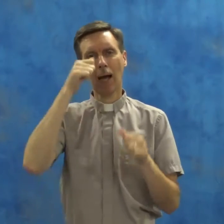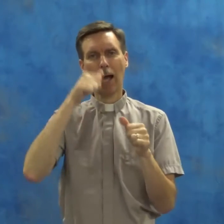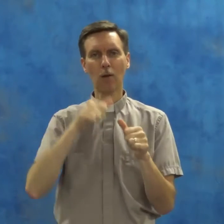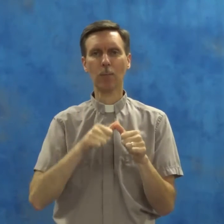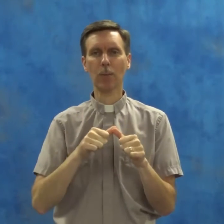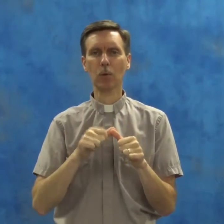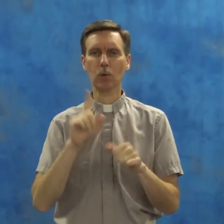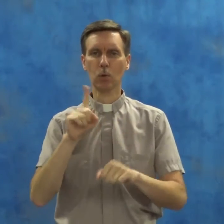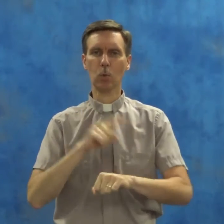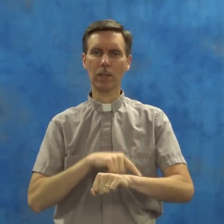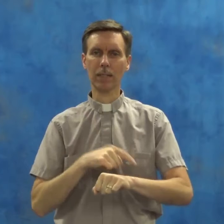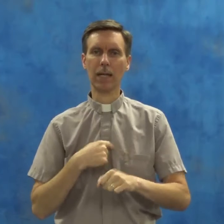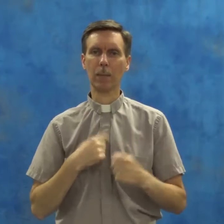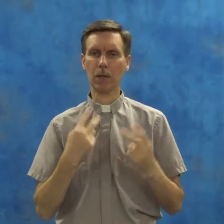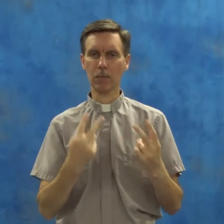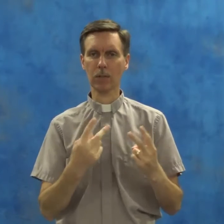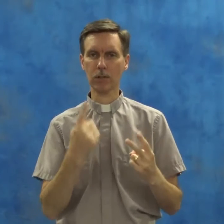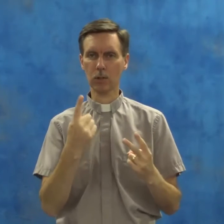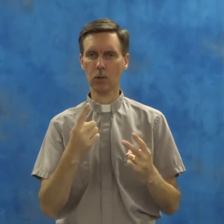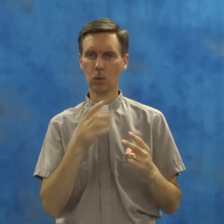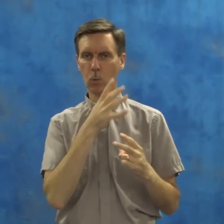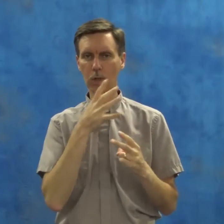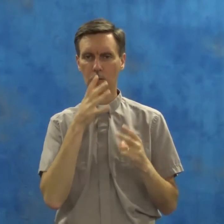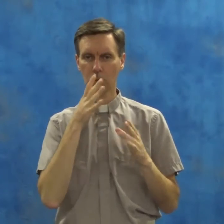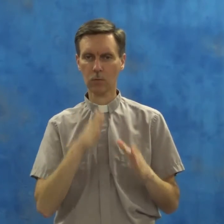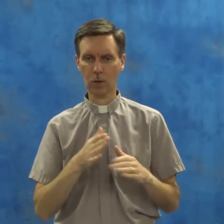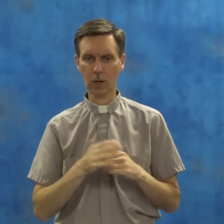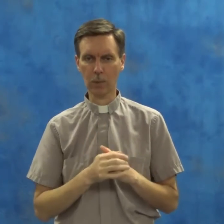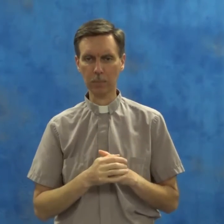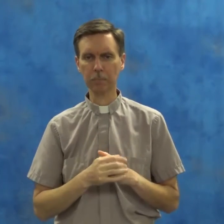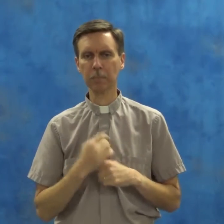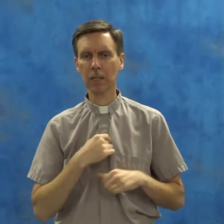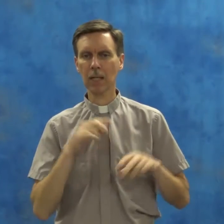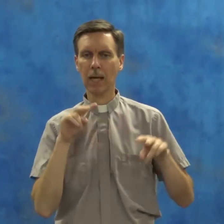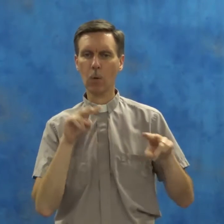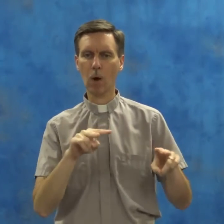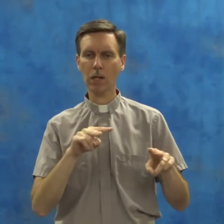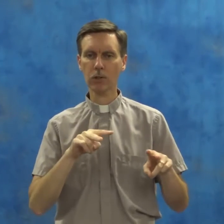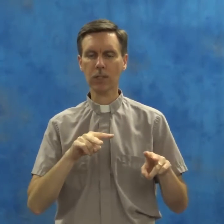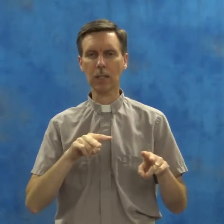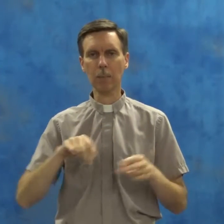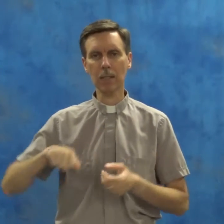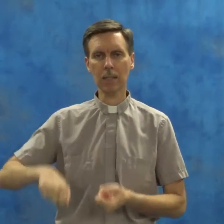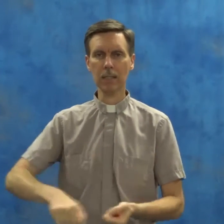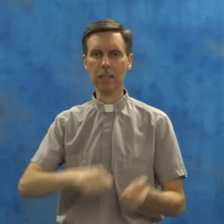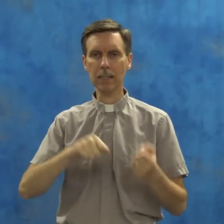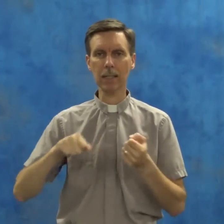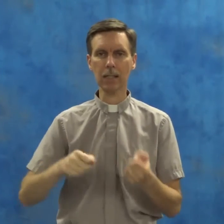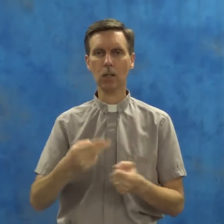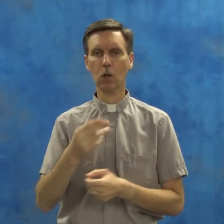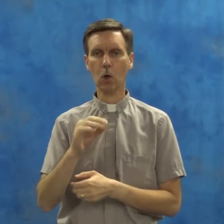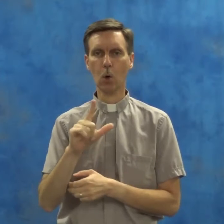I remember one time I visited one farmer. I watched him dig a